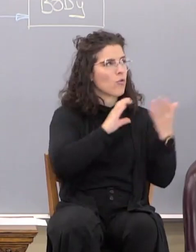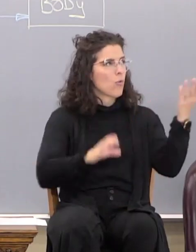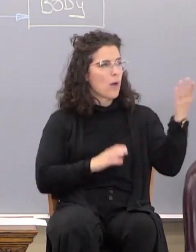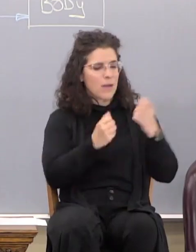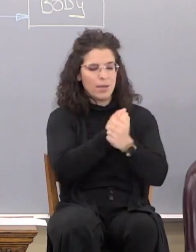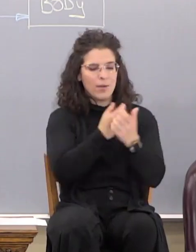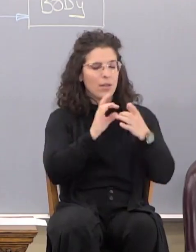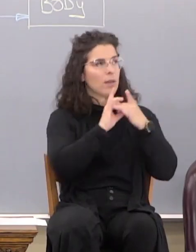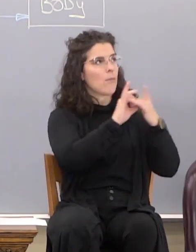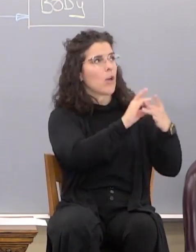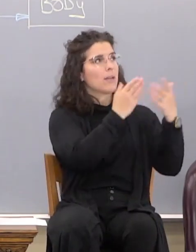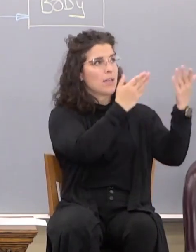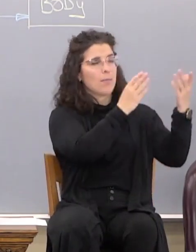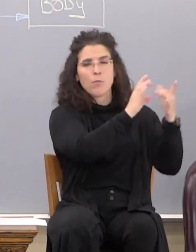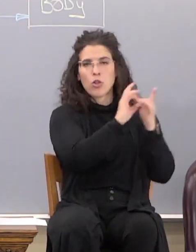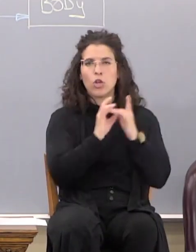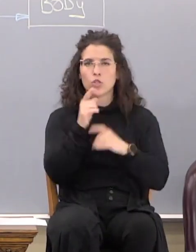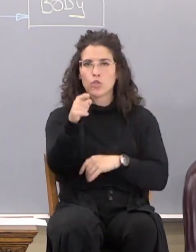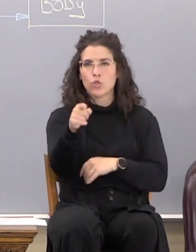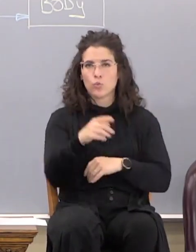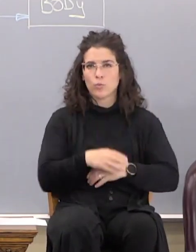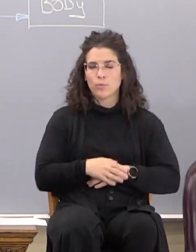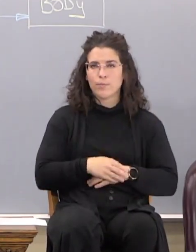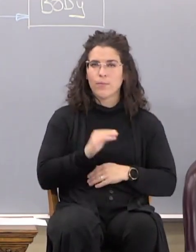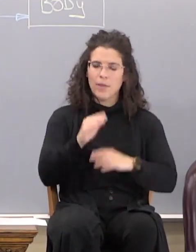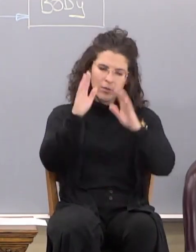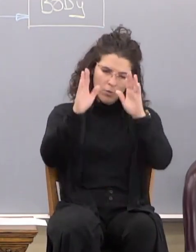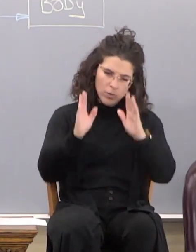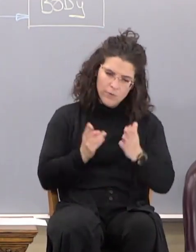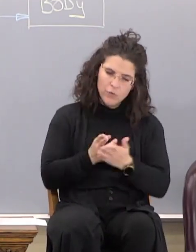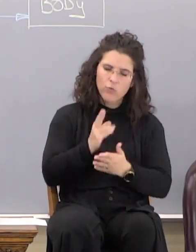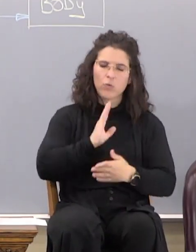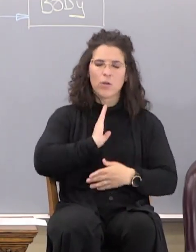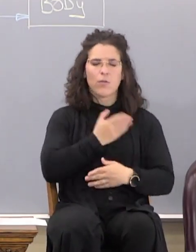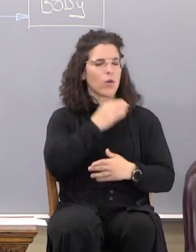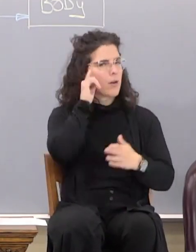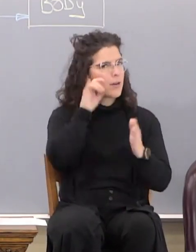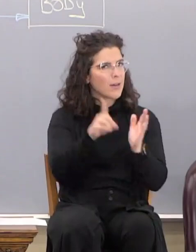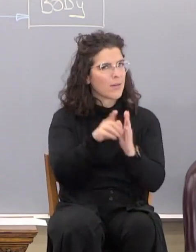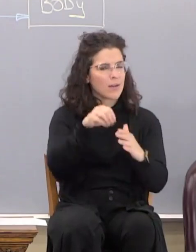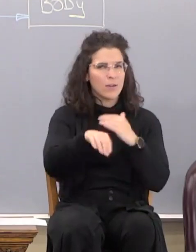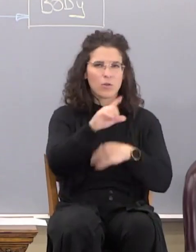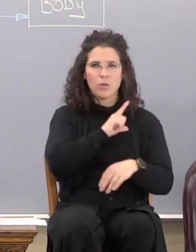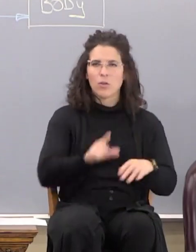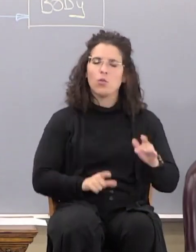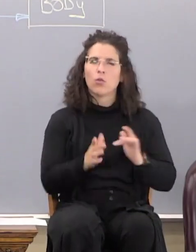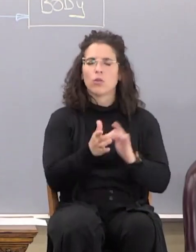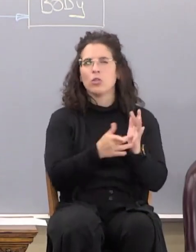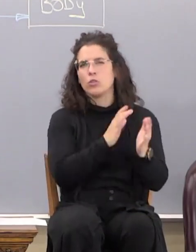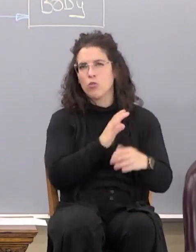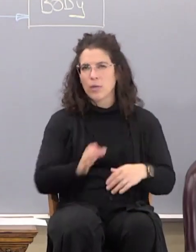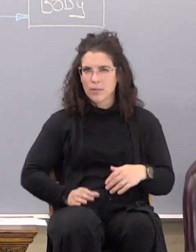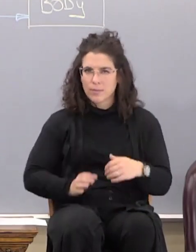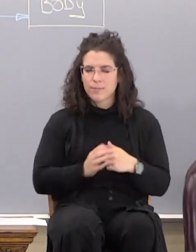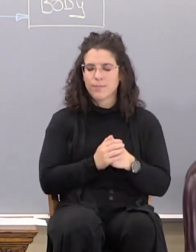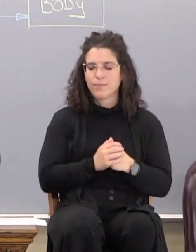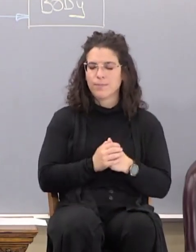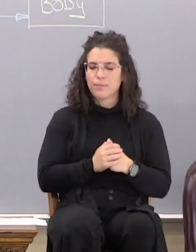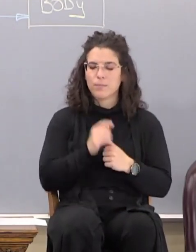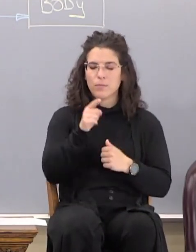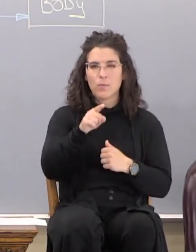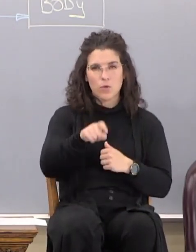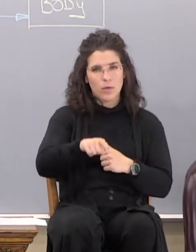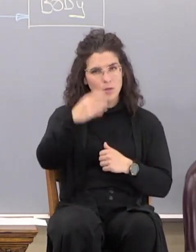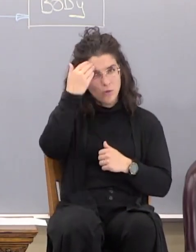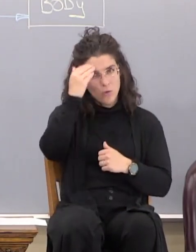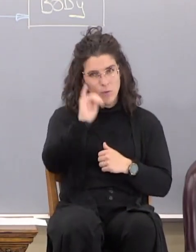now belongs to you. And that's the wonderful truth of our identification in the Lord Jesus Christ. You need to know